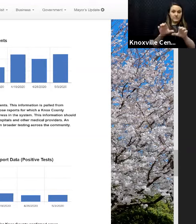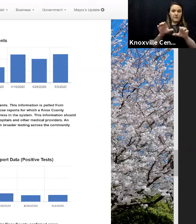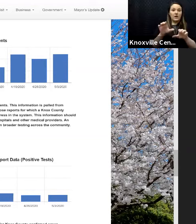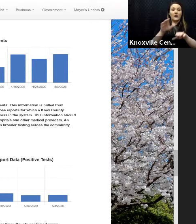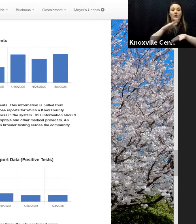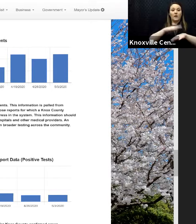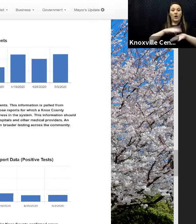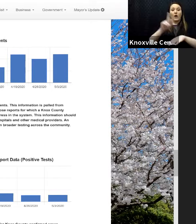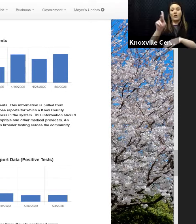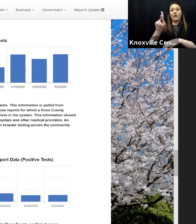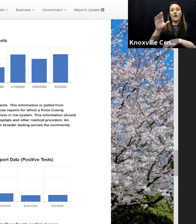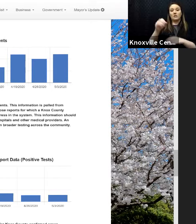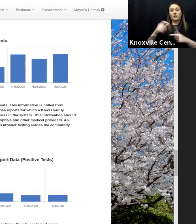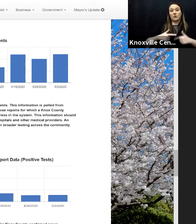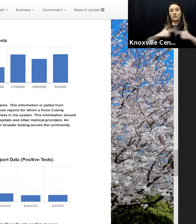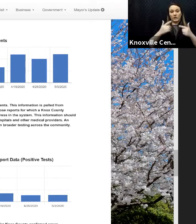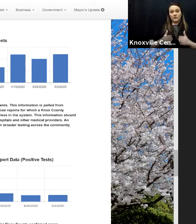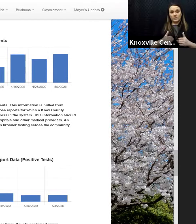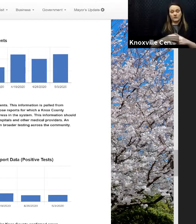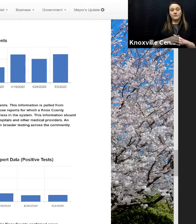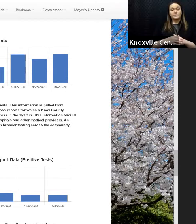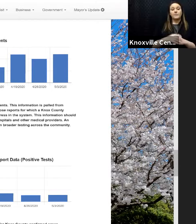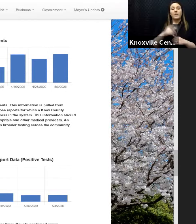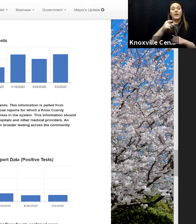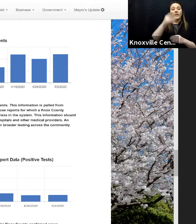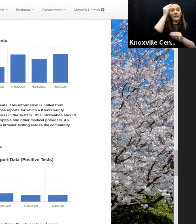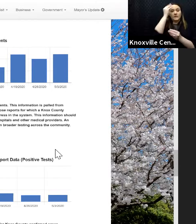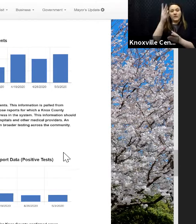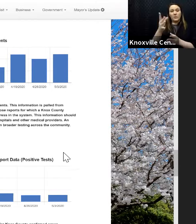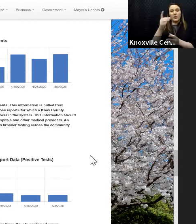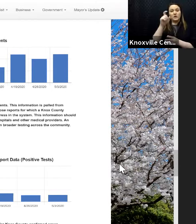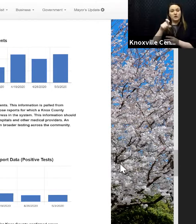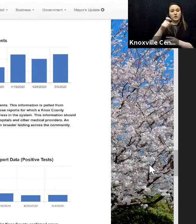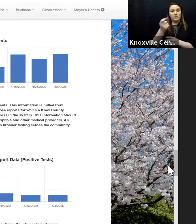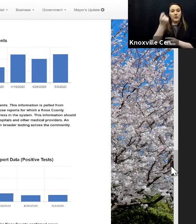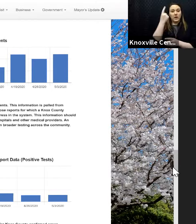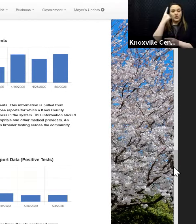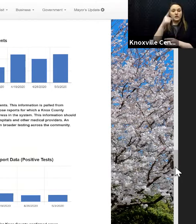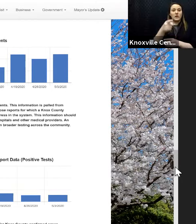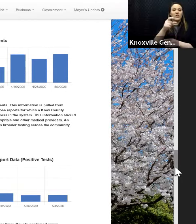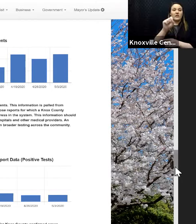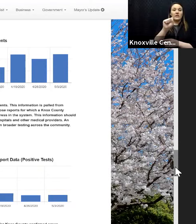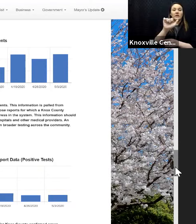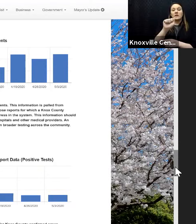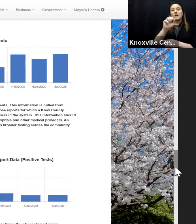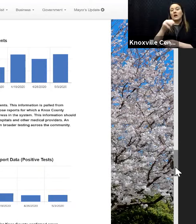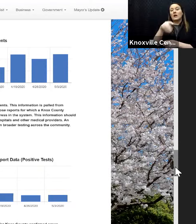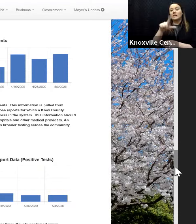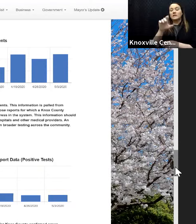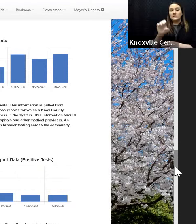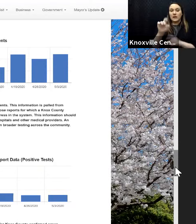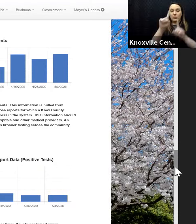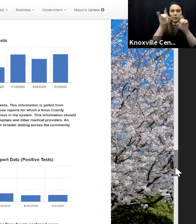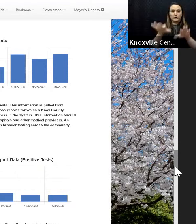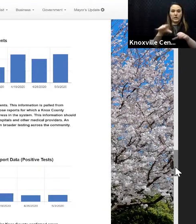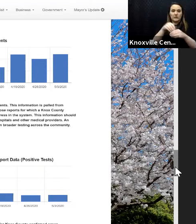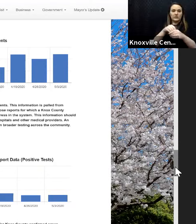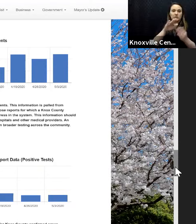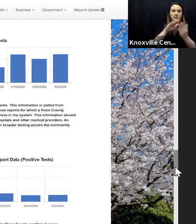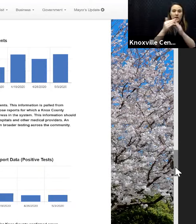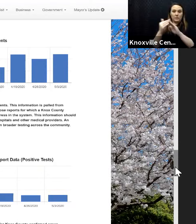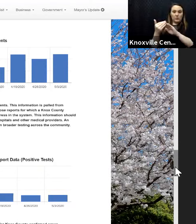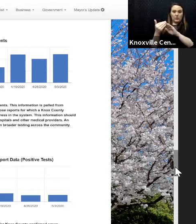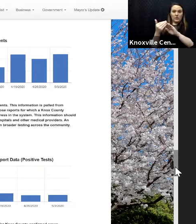Knox County residents. This information should be interpreted as a sample of testing in the community being provided by public